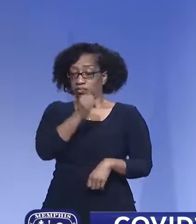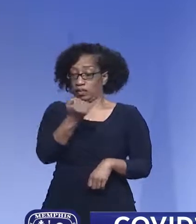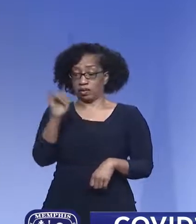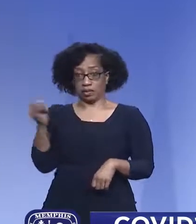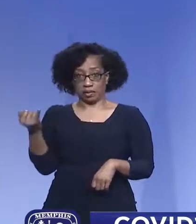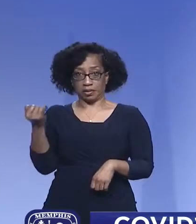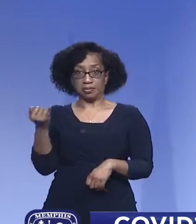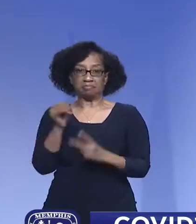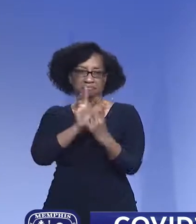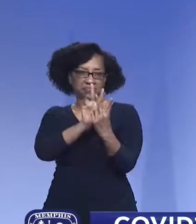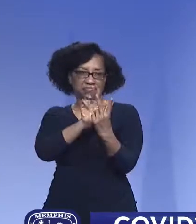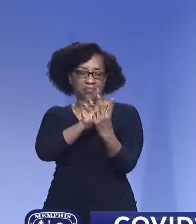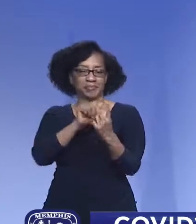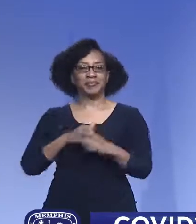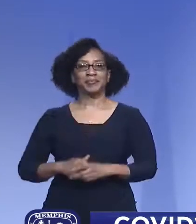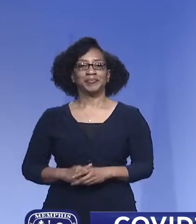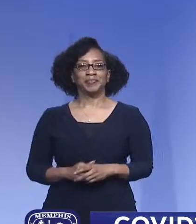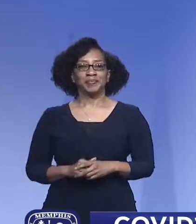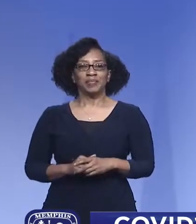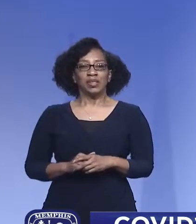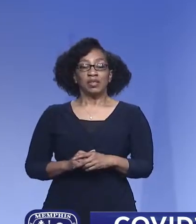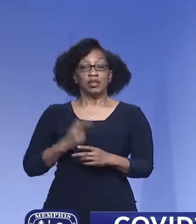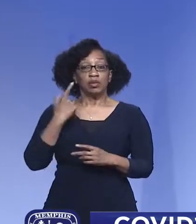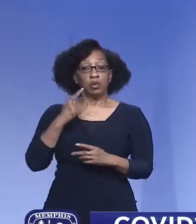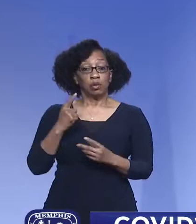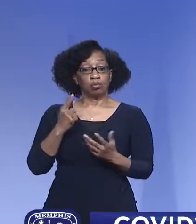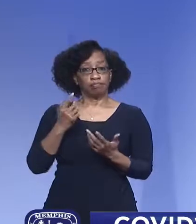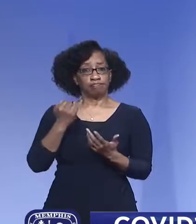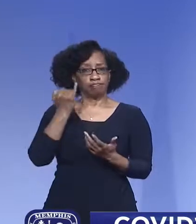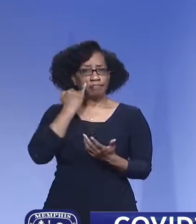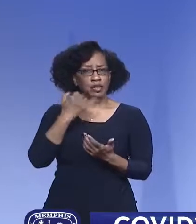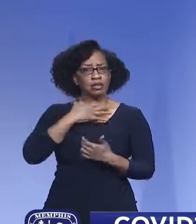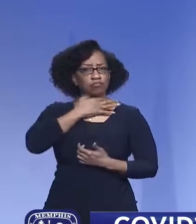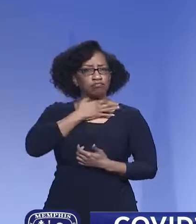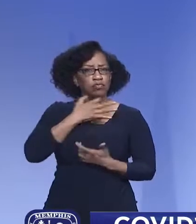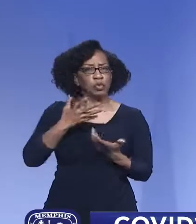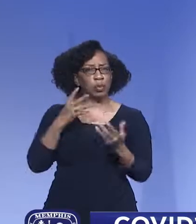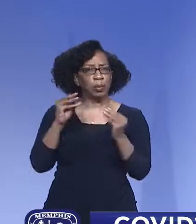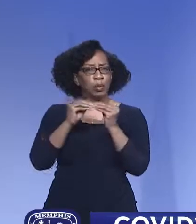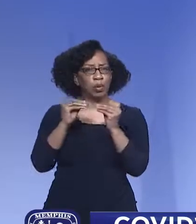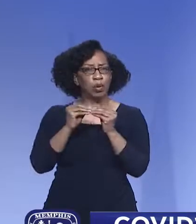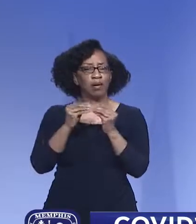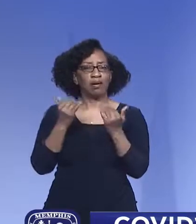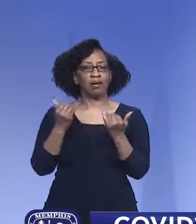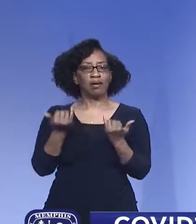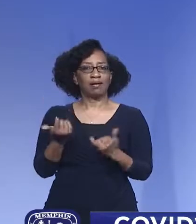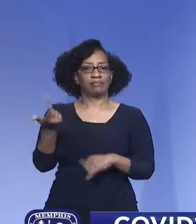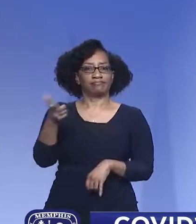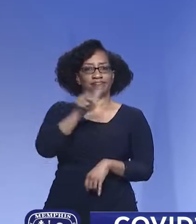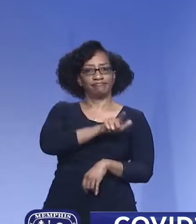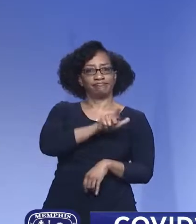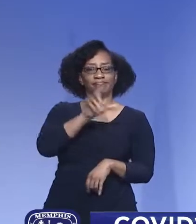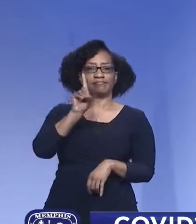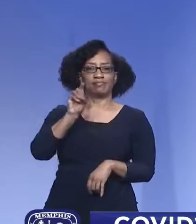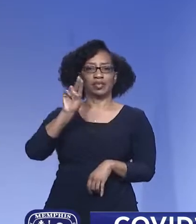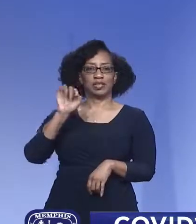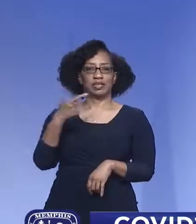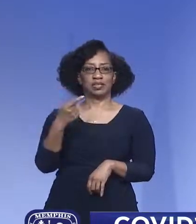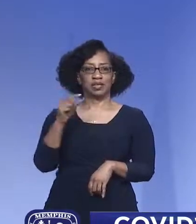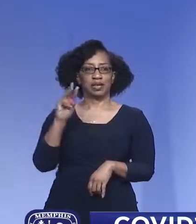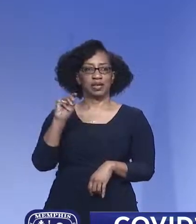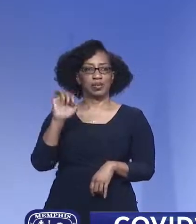vaccine. So for more information about the vaccine campaign, I'm going to turn it over now to Chief Doug McGowen from the City of Memphis.